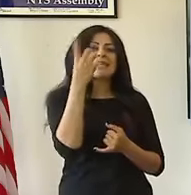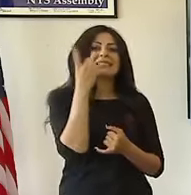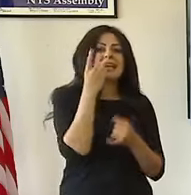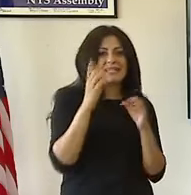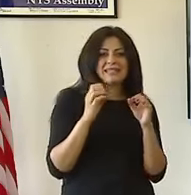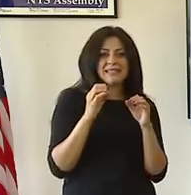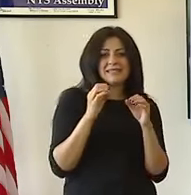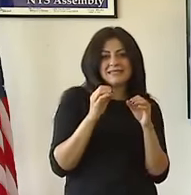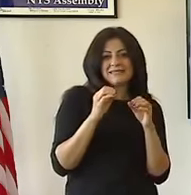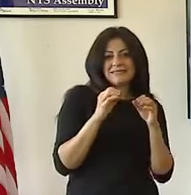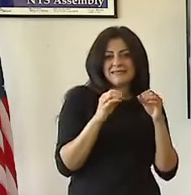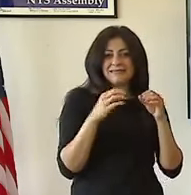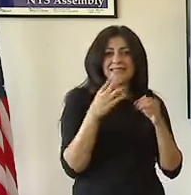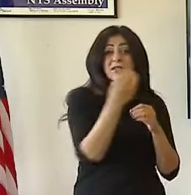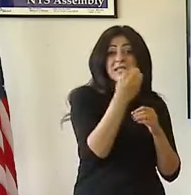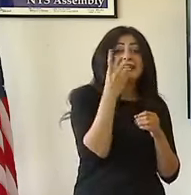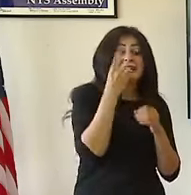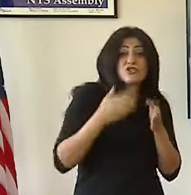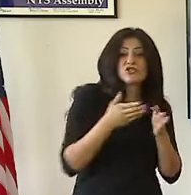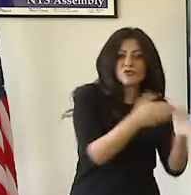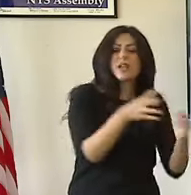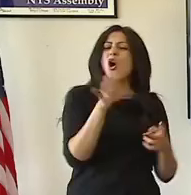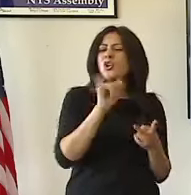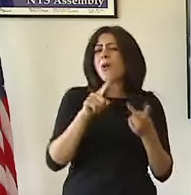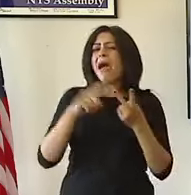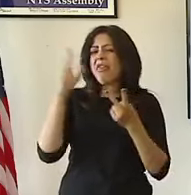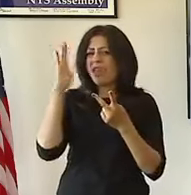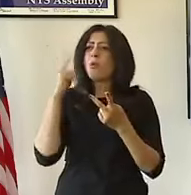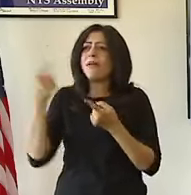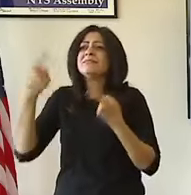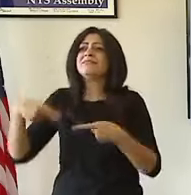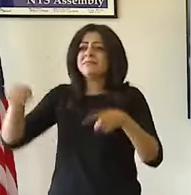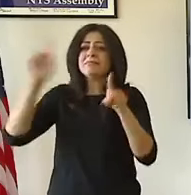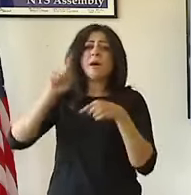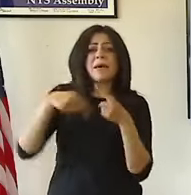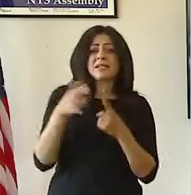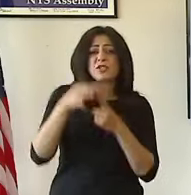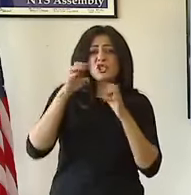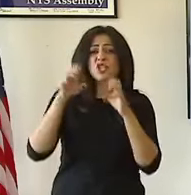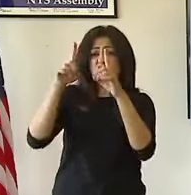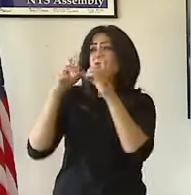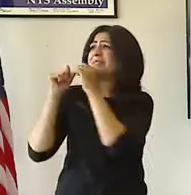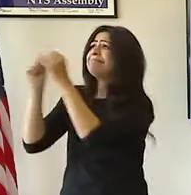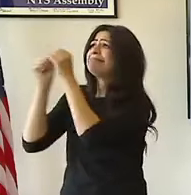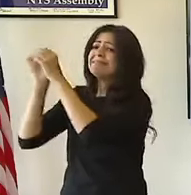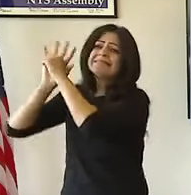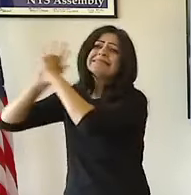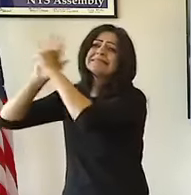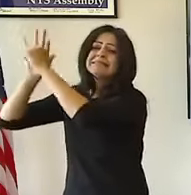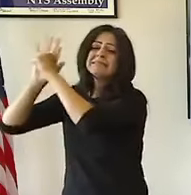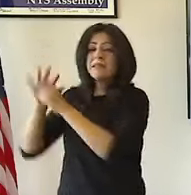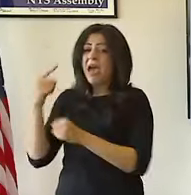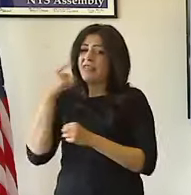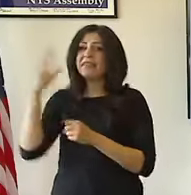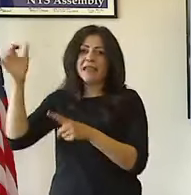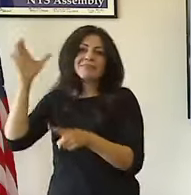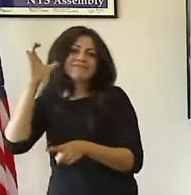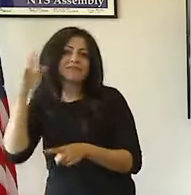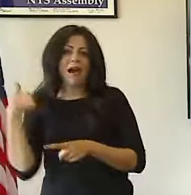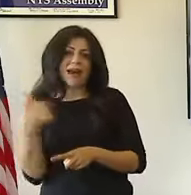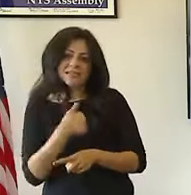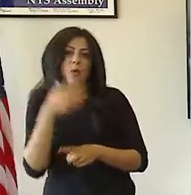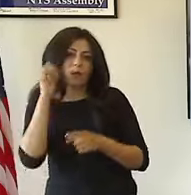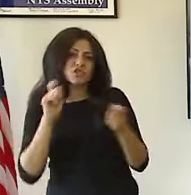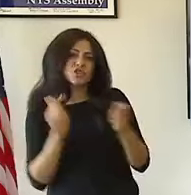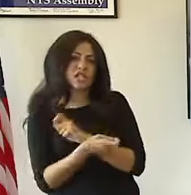Special education, we received the call 2 days ago. I believe that they hear us. So we're going to keep fighting. You should keep fighting too, and you should encourage